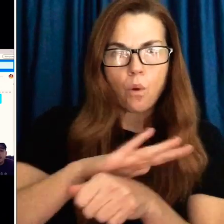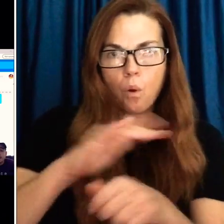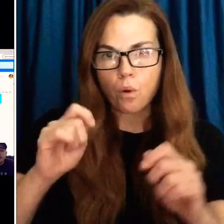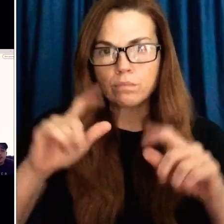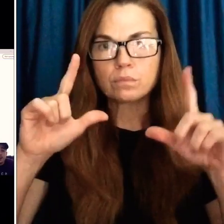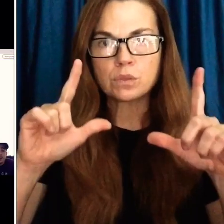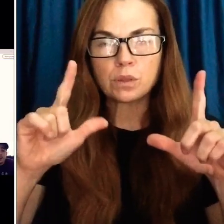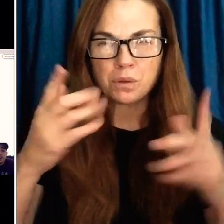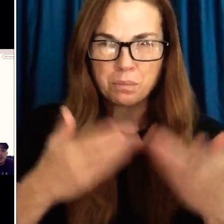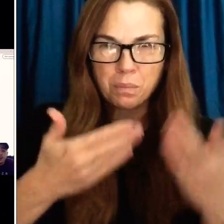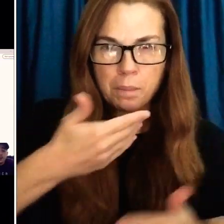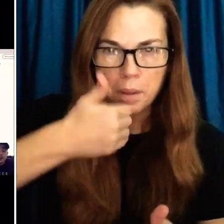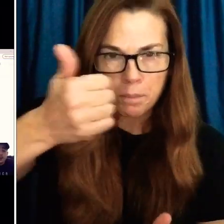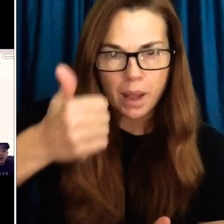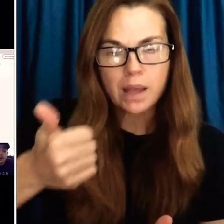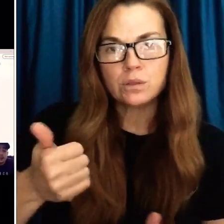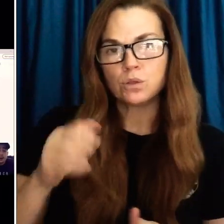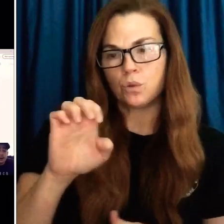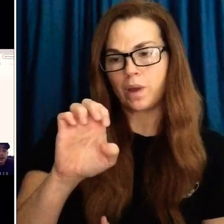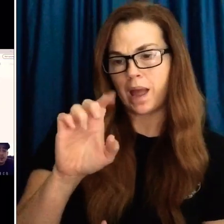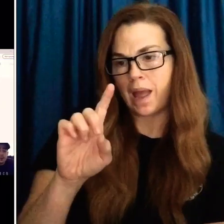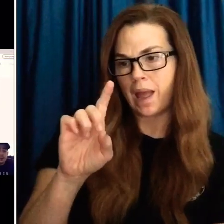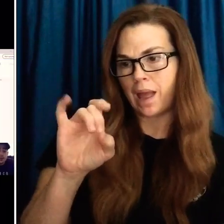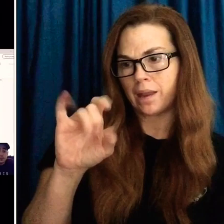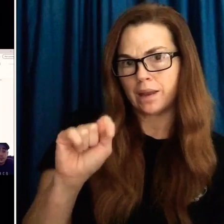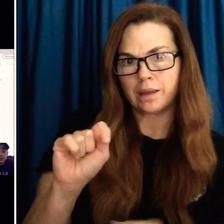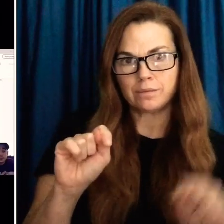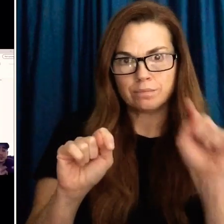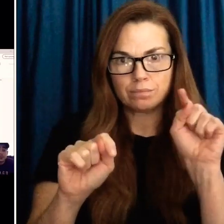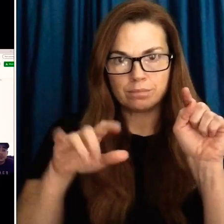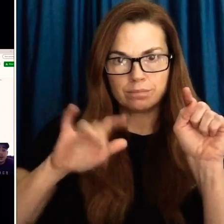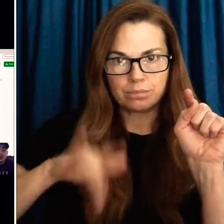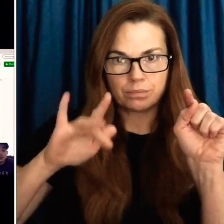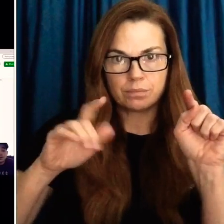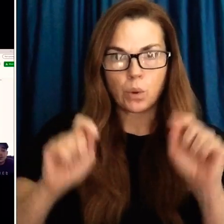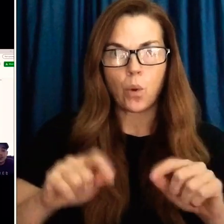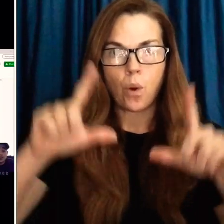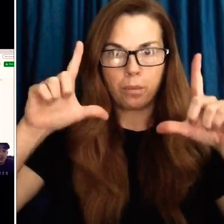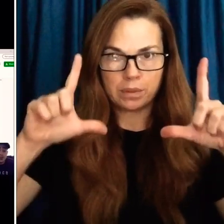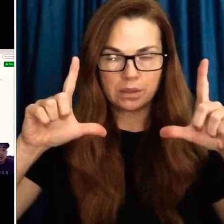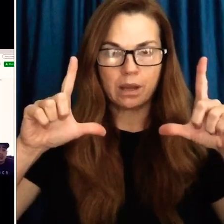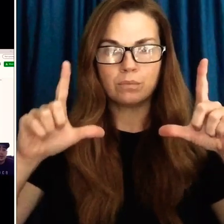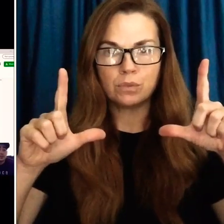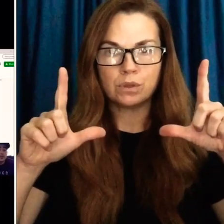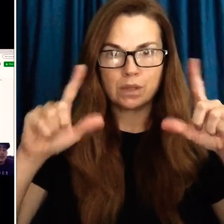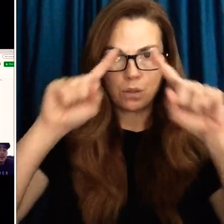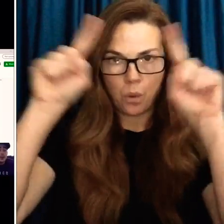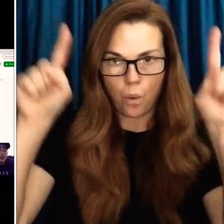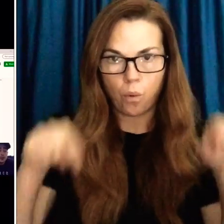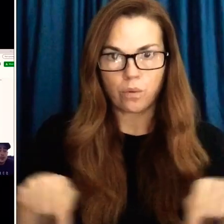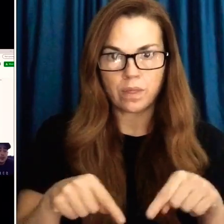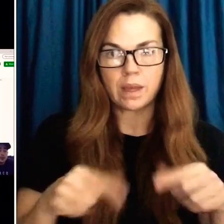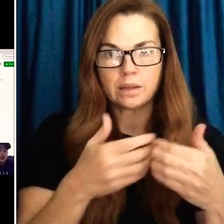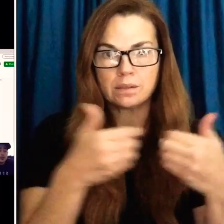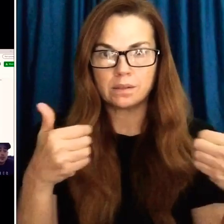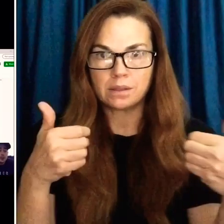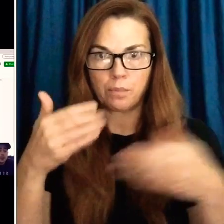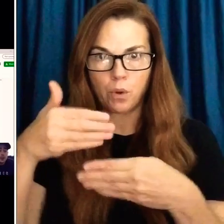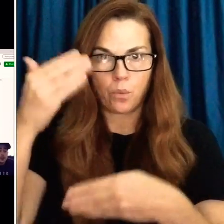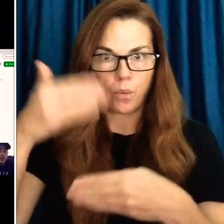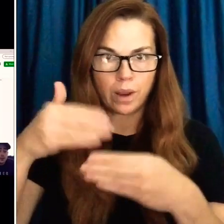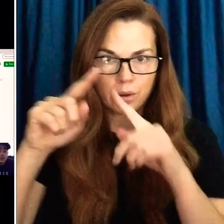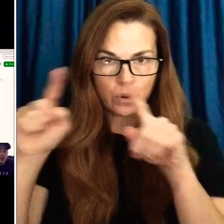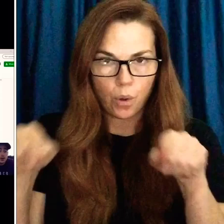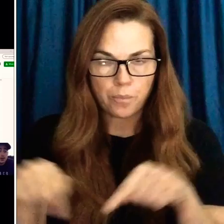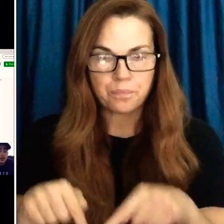Edit button. And when you click on the Edit button, it opens it up so you see the entire sheet in a separate window. Okay, so example number 1, it